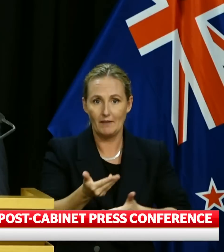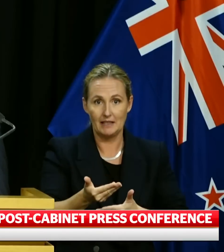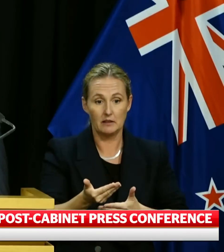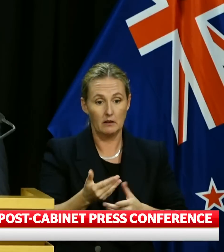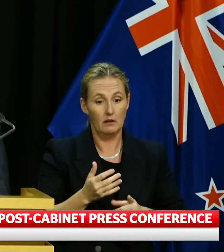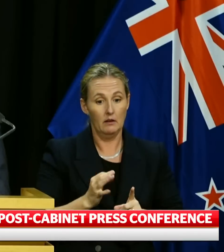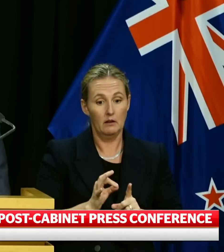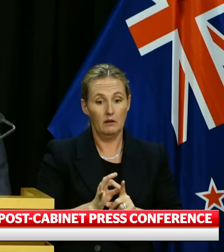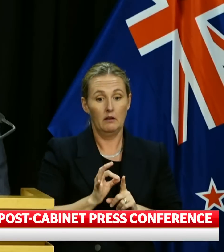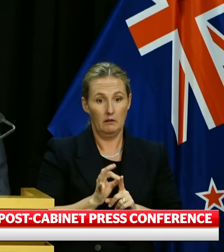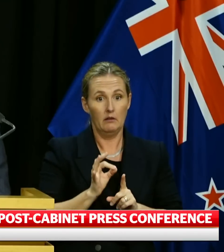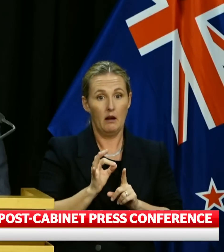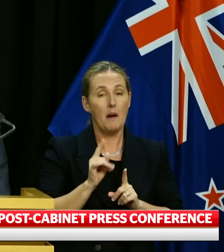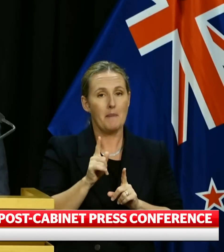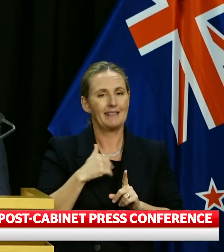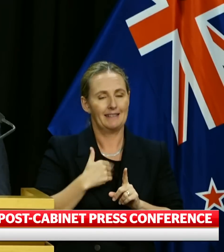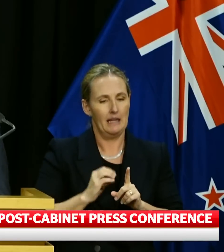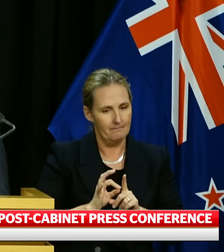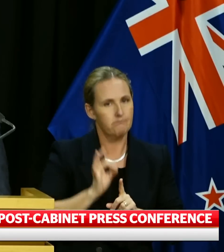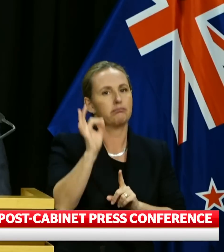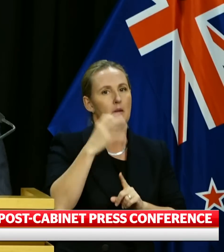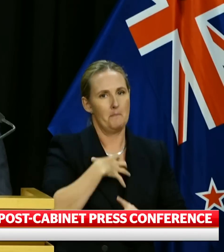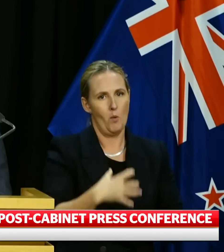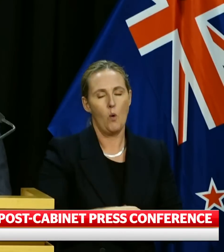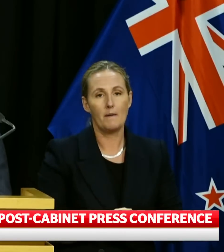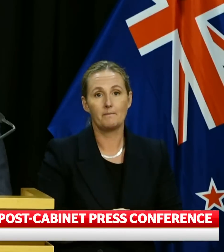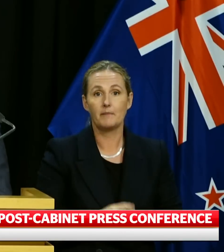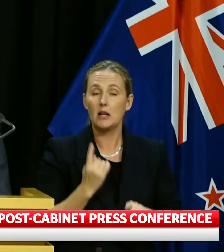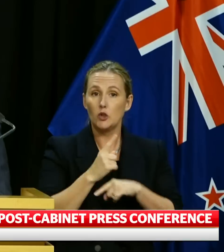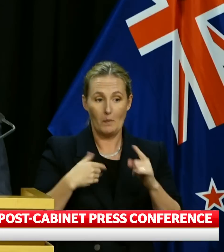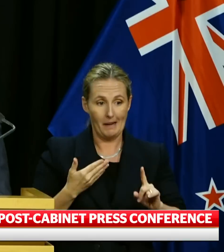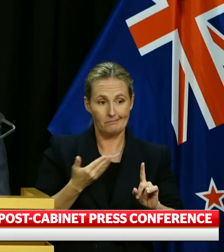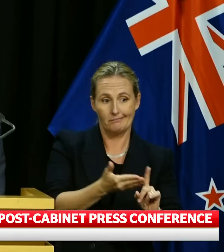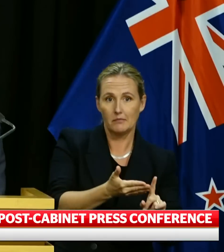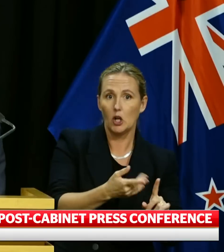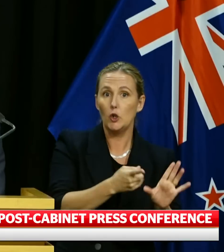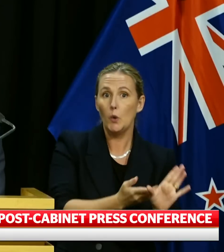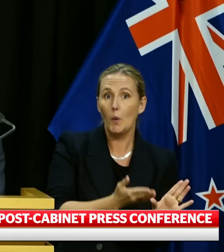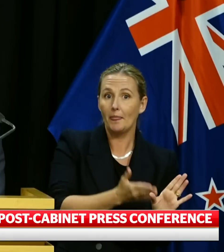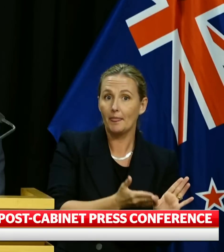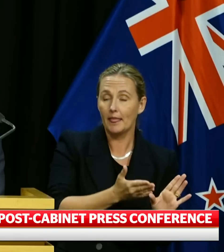there's a lot of work to do. In terms of youth mental health, we've got to look at how we can